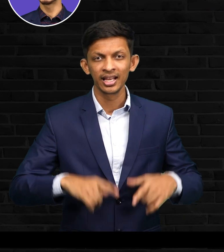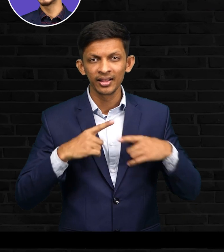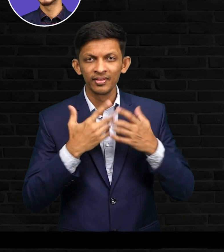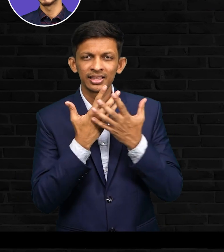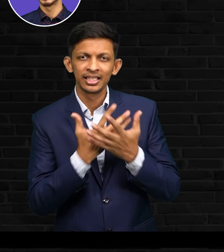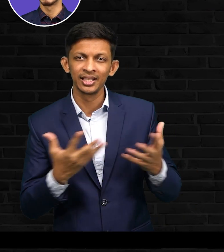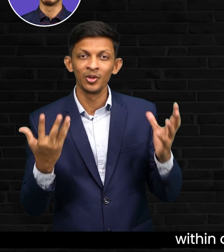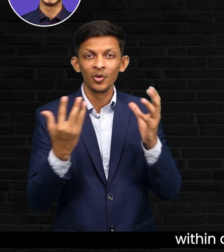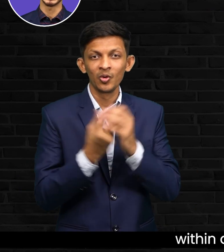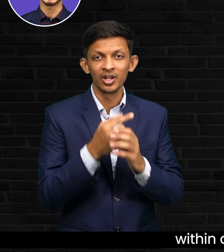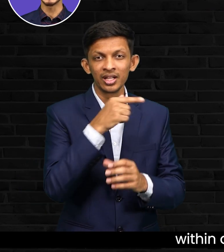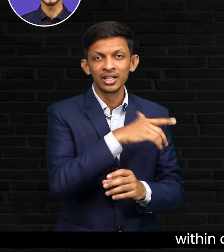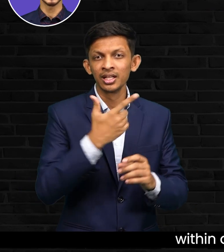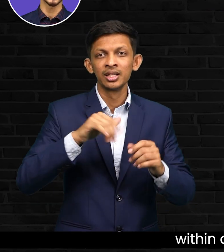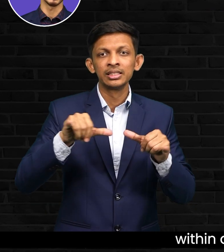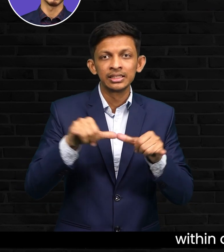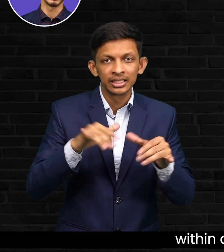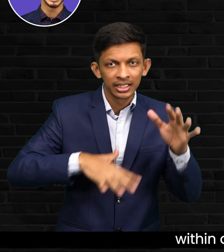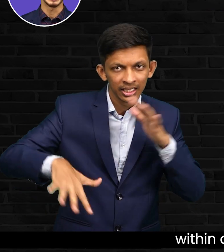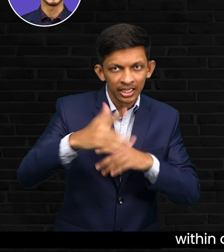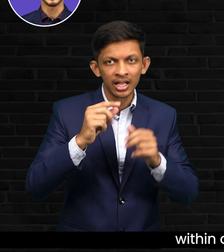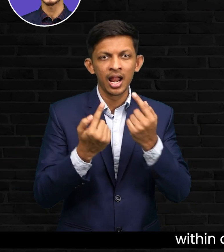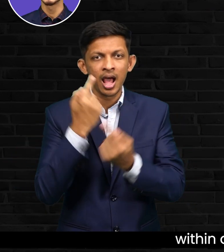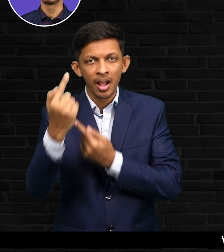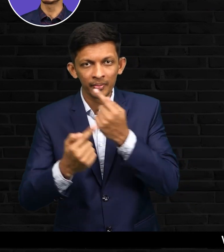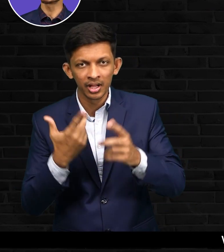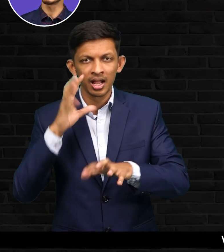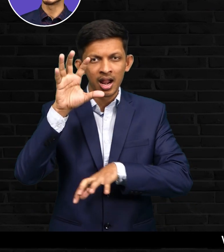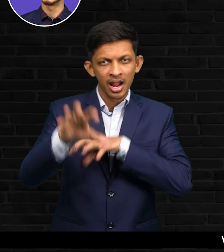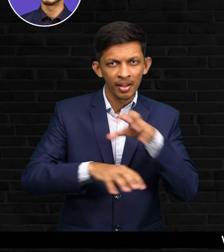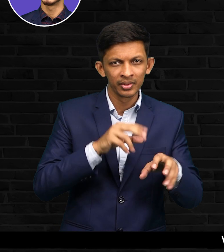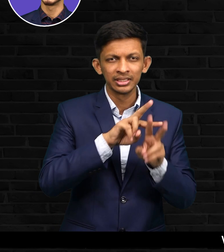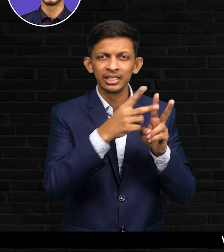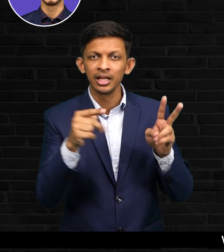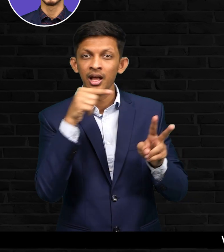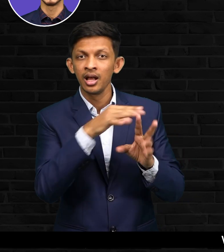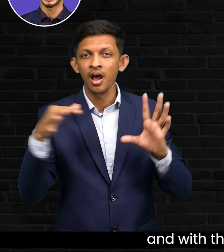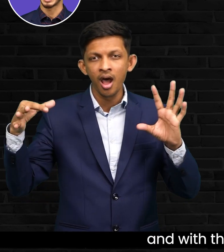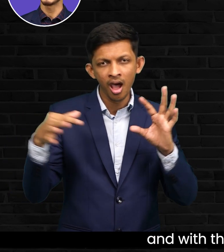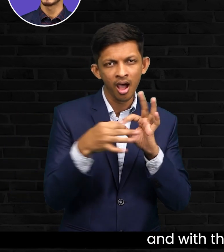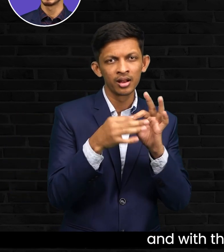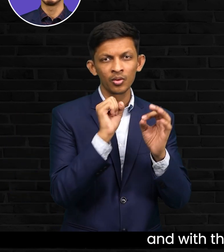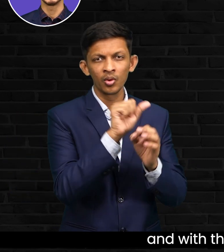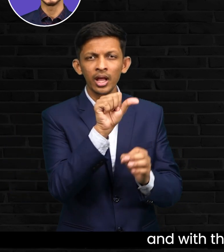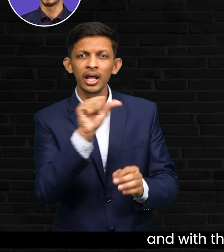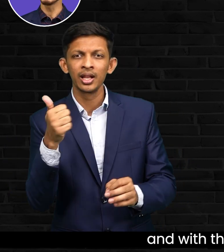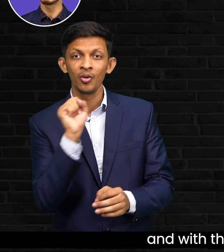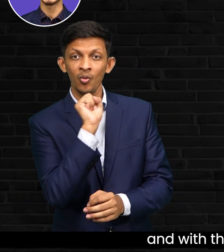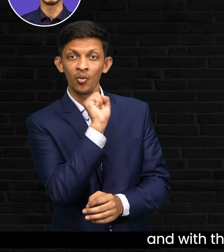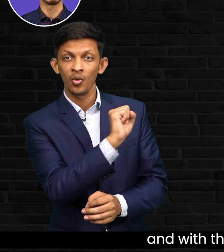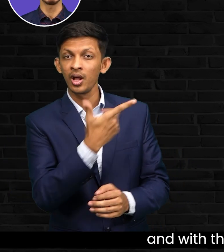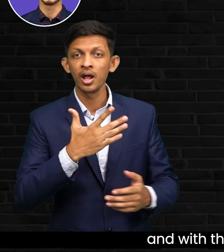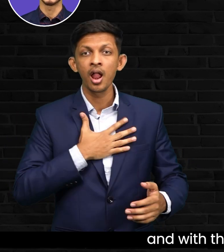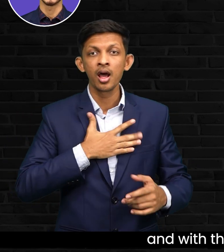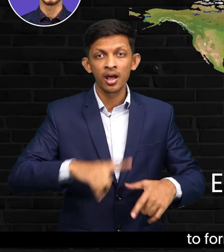Living things within an ecosystem interact with each other and with the